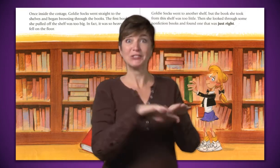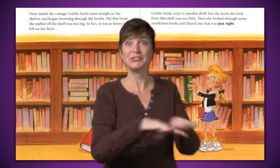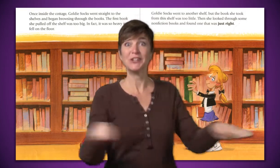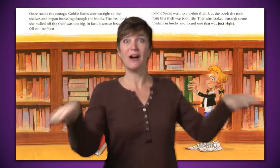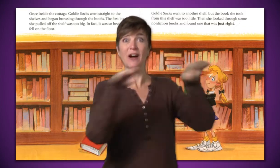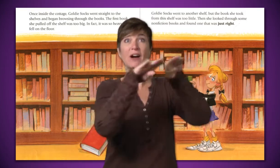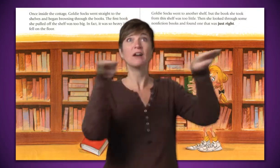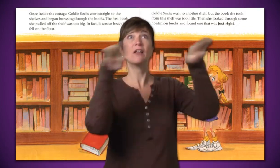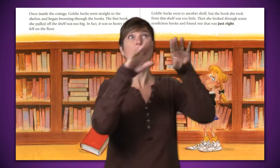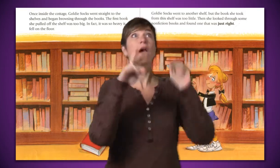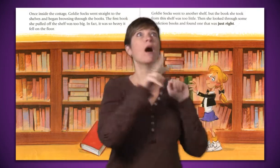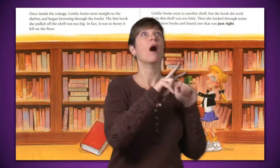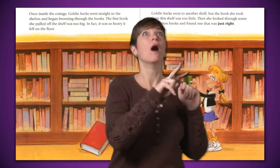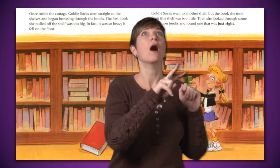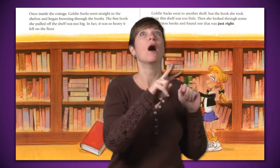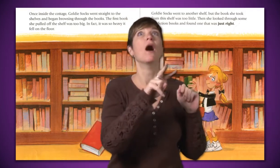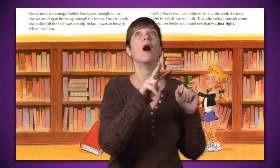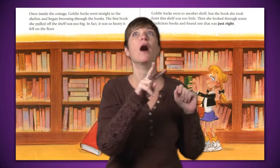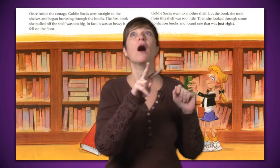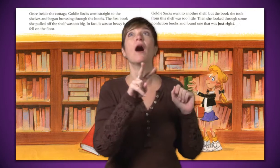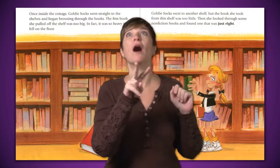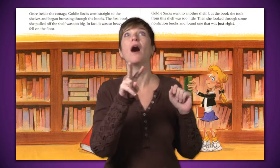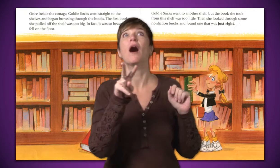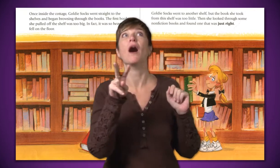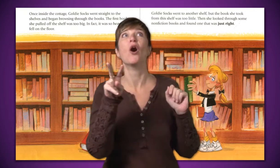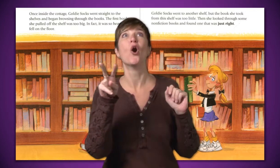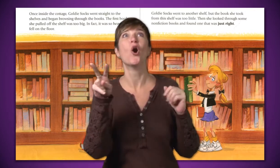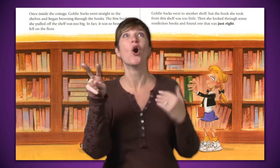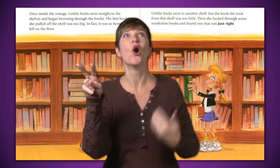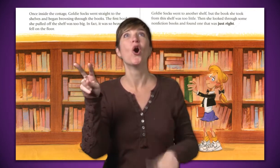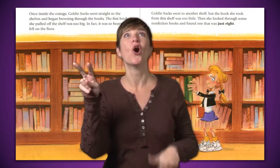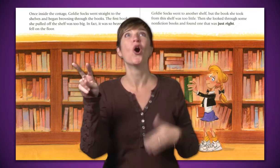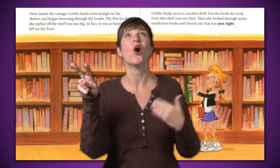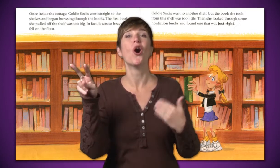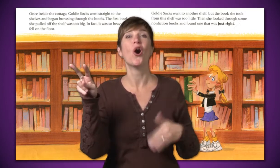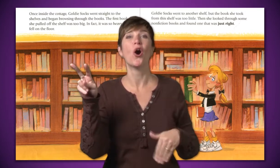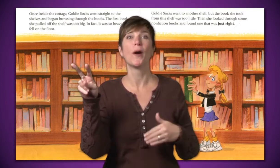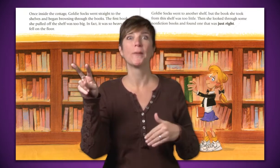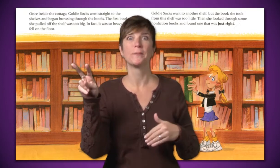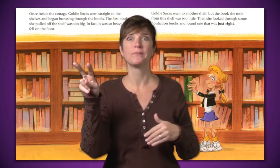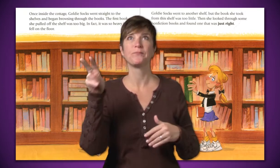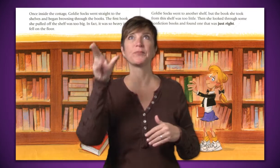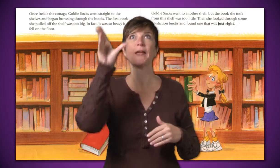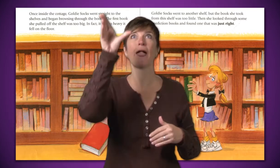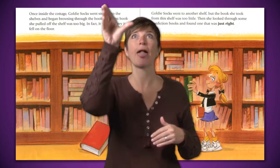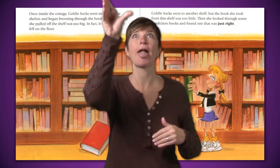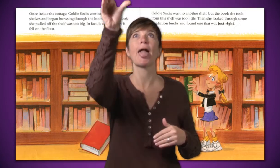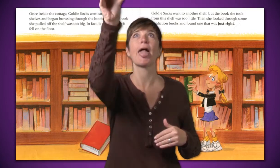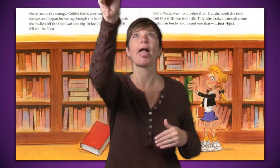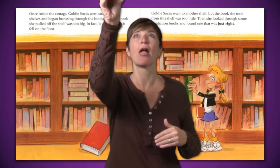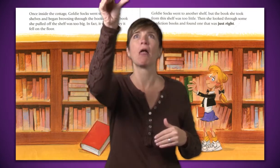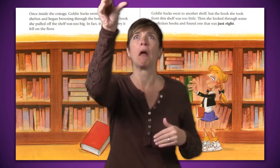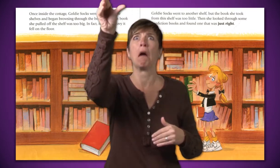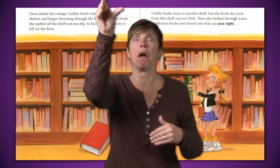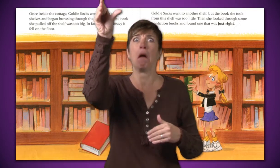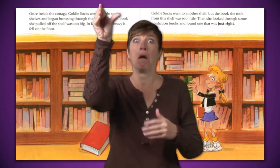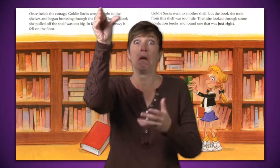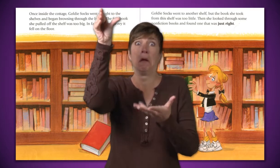Once inside the cottage, Goldie Socks went straight to the shelves and began browsing through